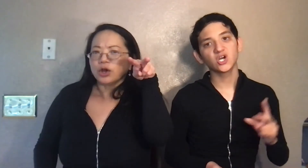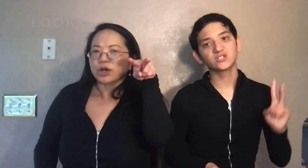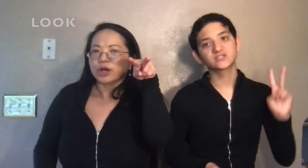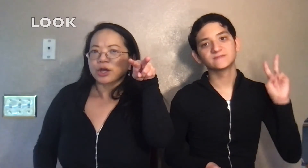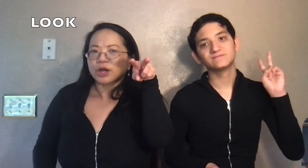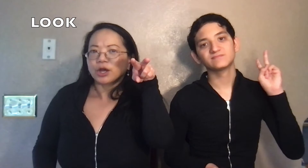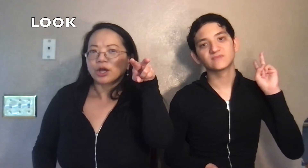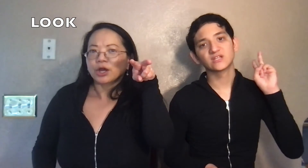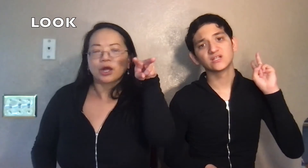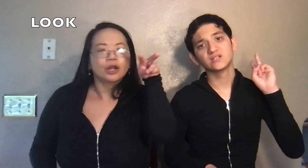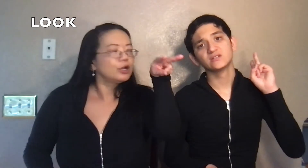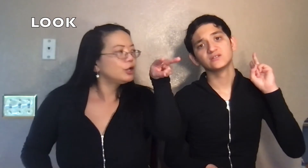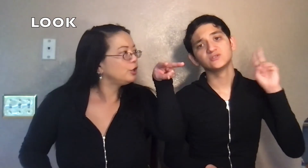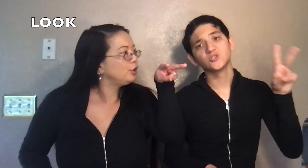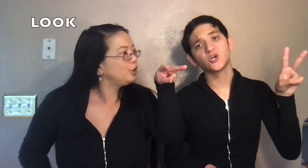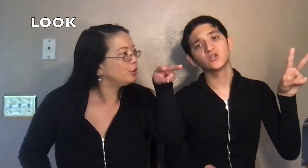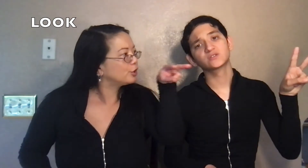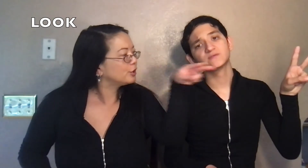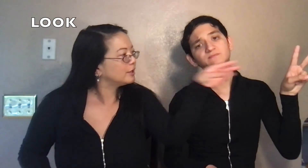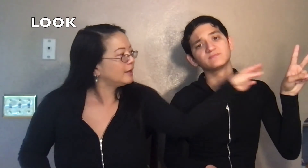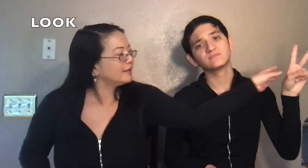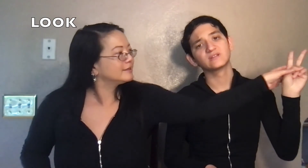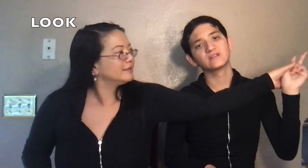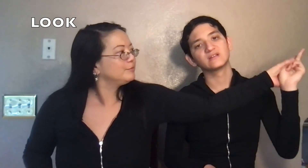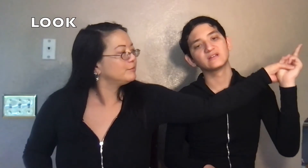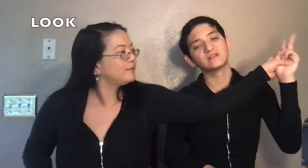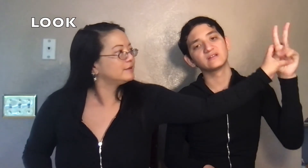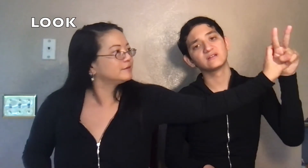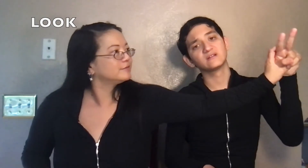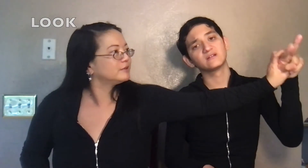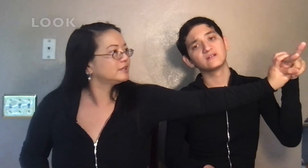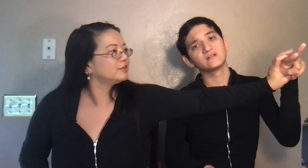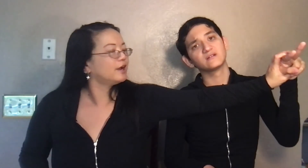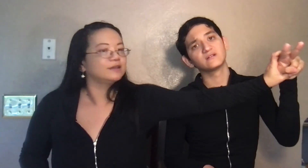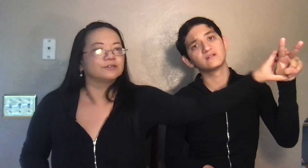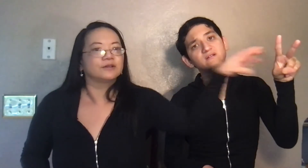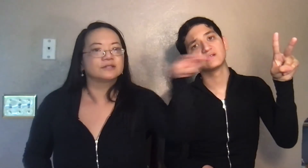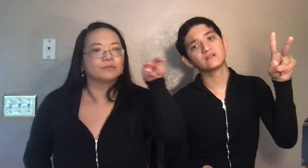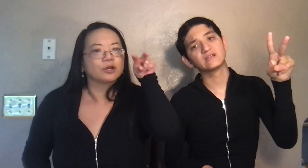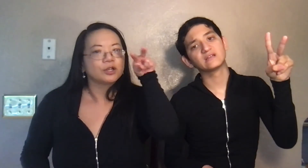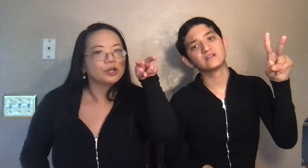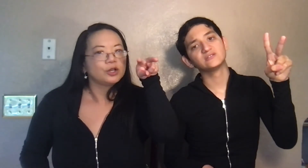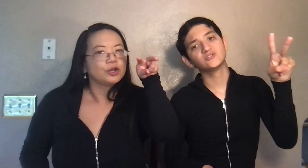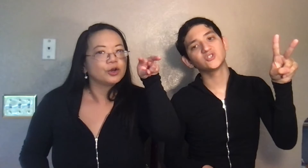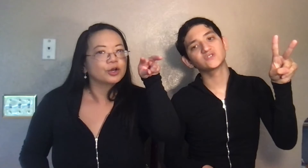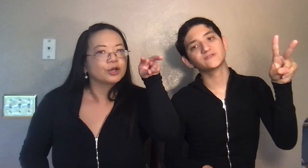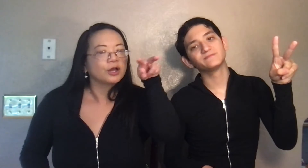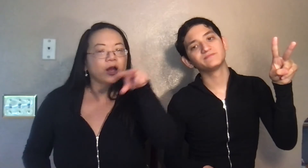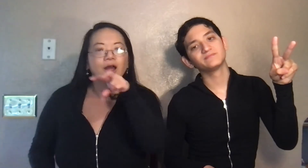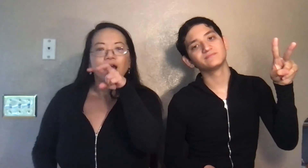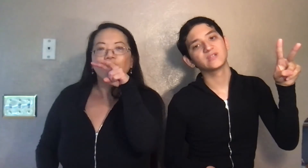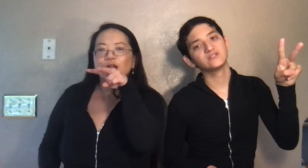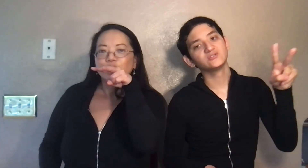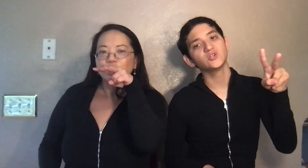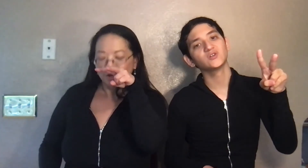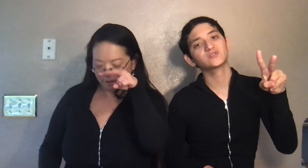Look. Look. Yeah, it's a little more bent. It's like your eyes are going somewhere. Look. Look.